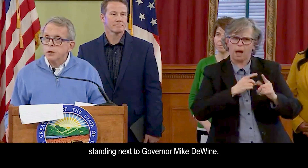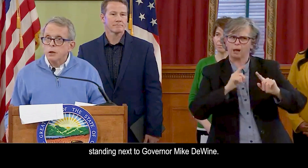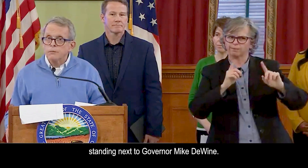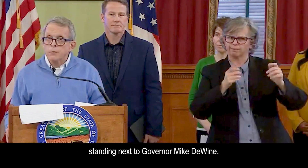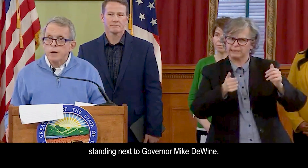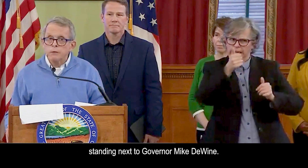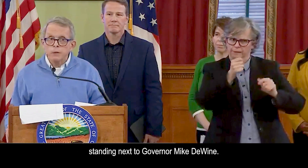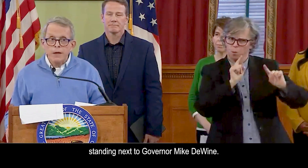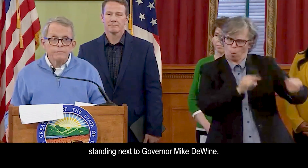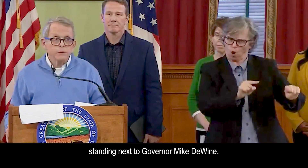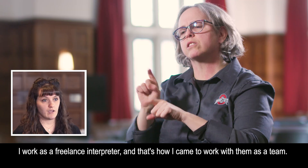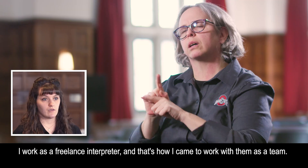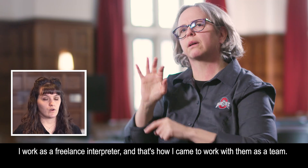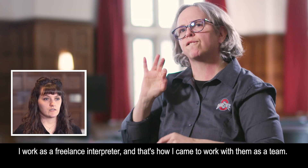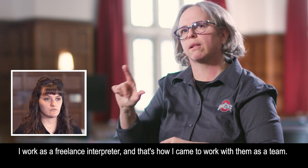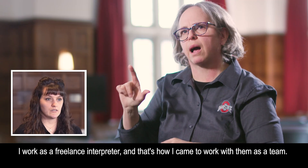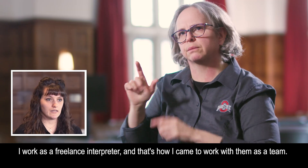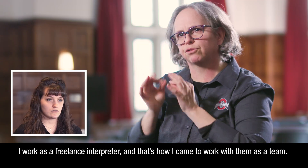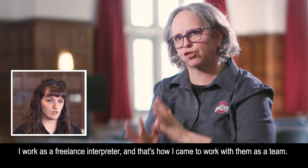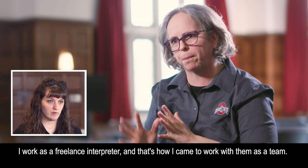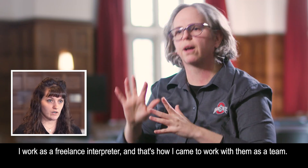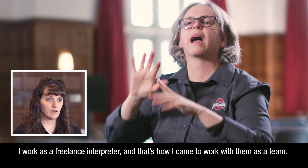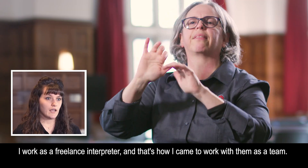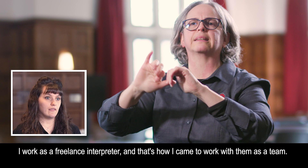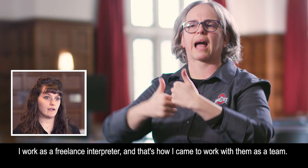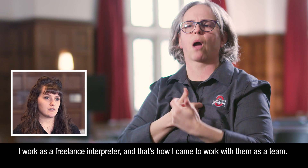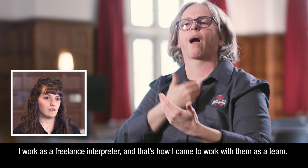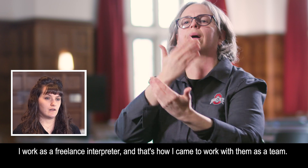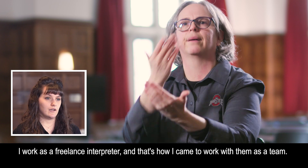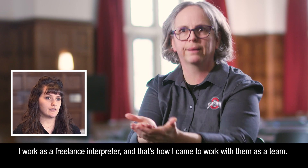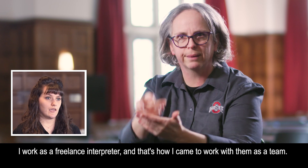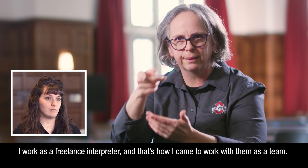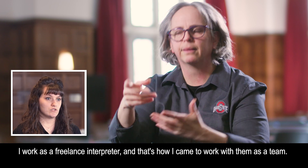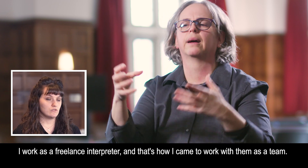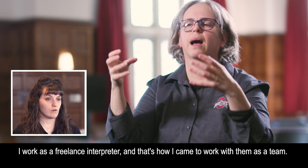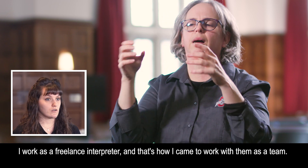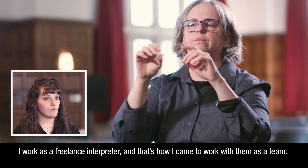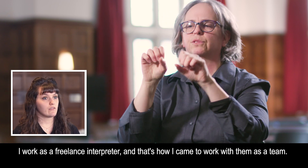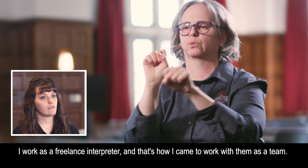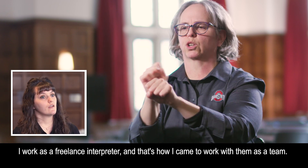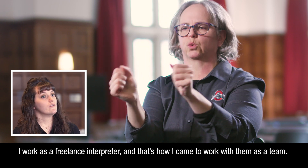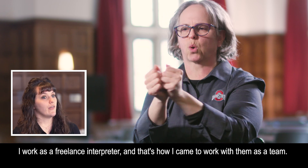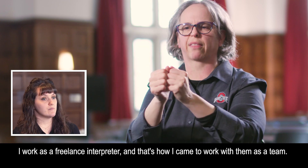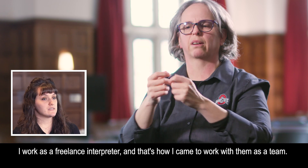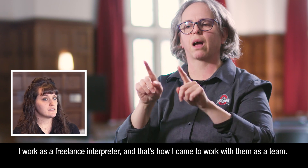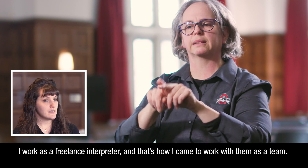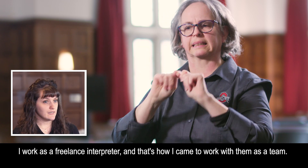to Governor Mike DeWine. I work as a freelance interpreter, and that's how I came to work with them as a team.